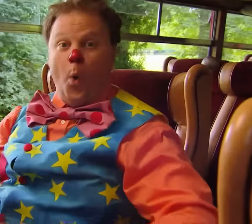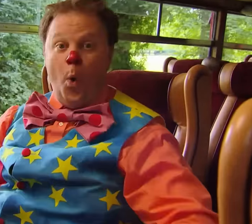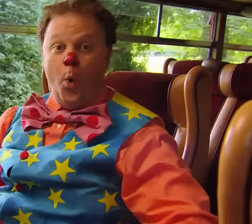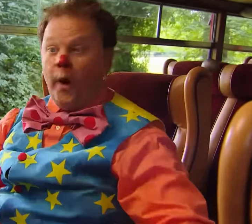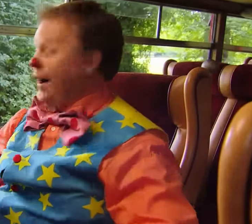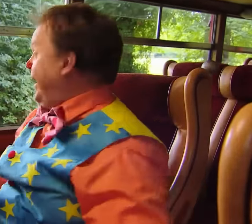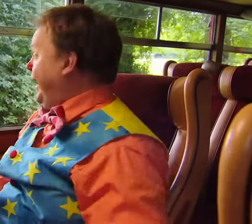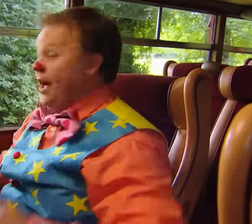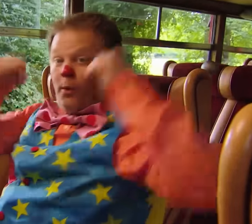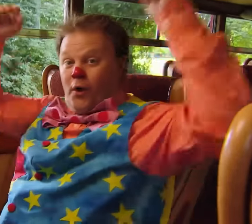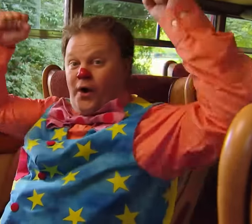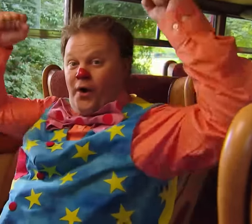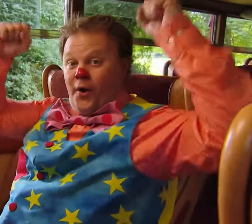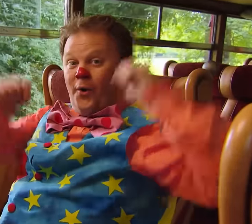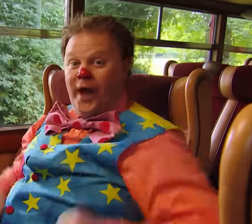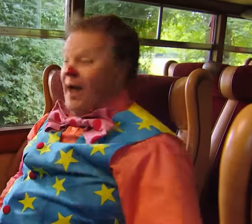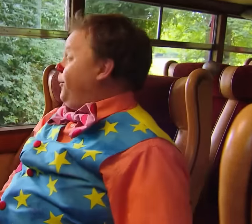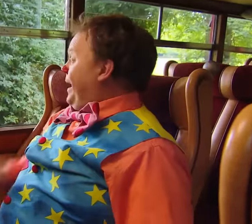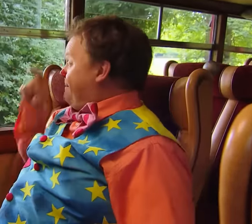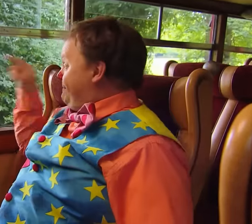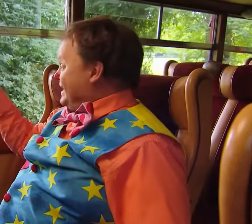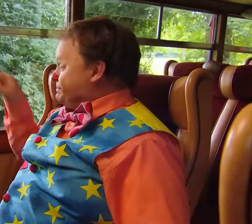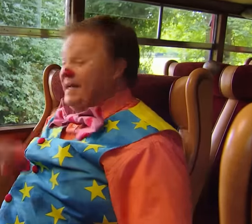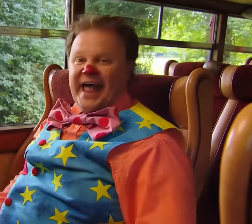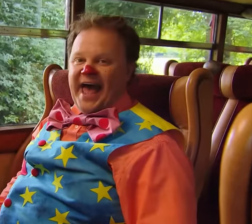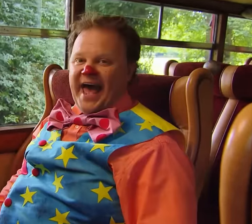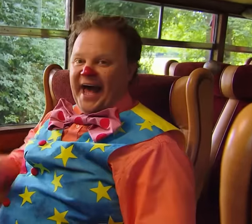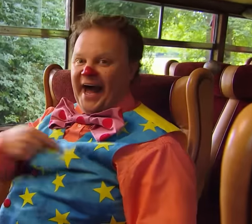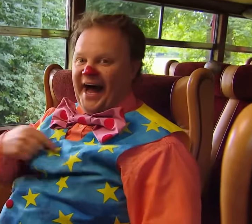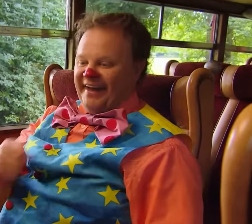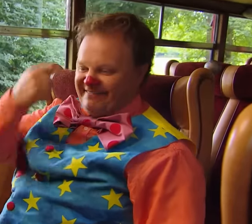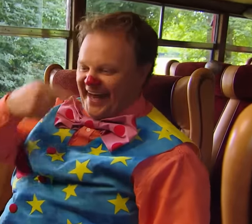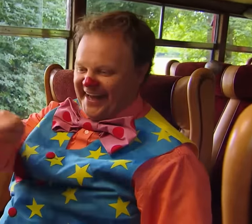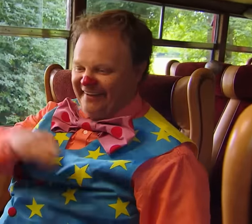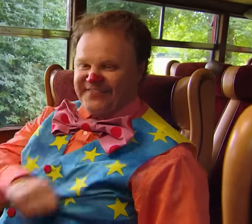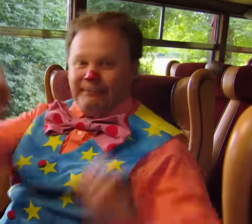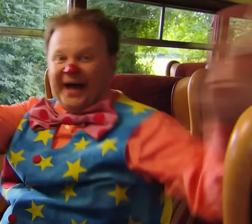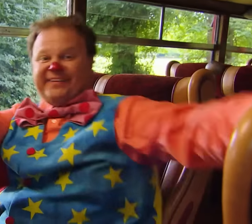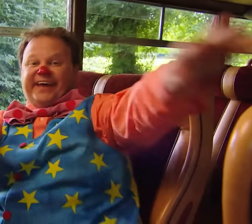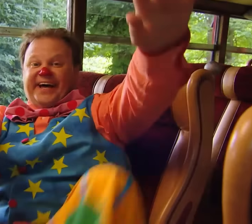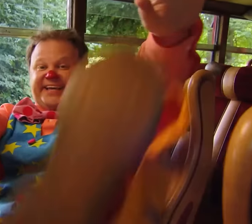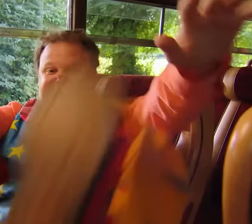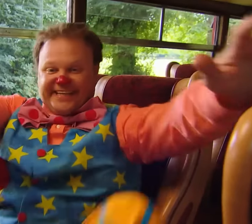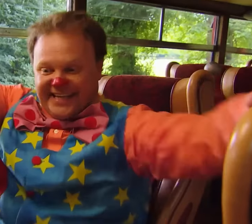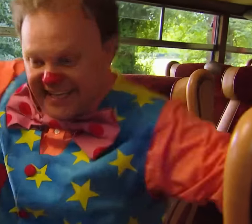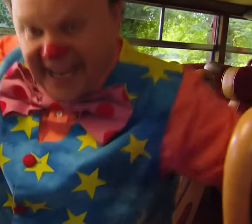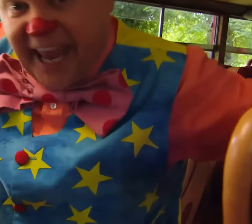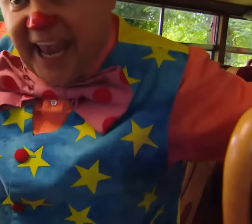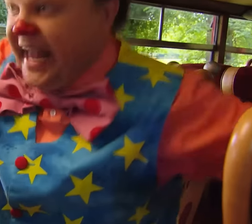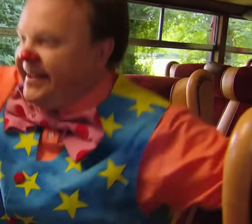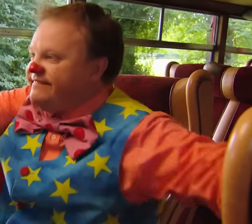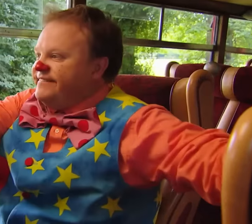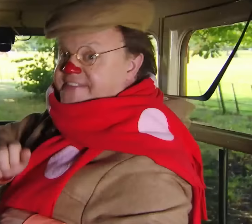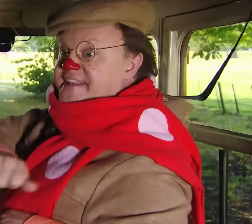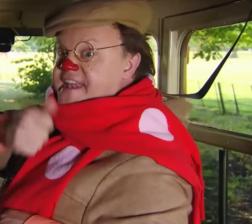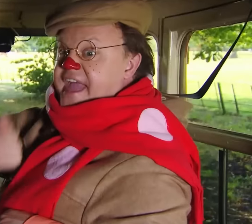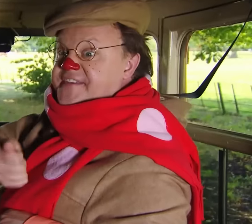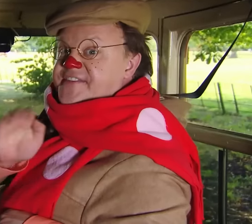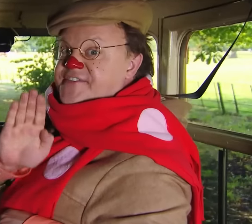Ooh. Woohoo! We must be there. I'm getting off the bus. No, it's the next